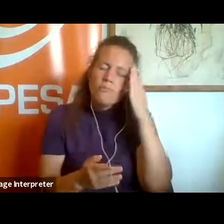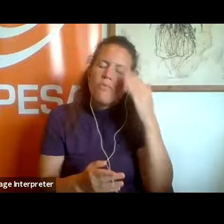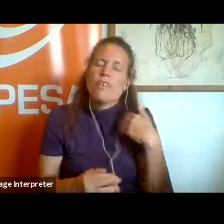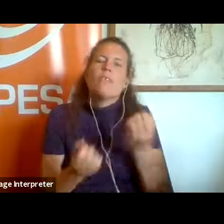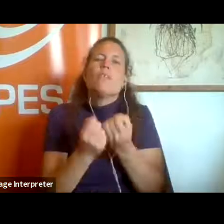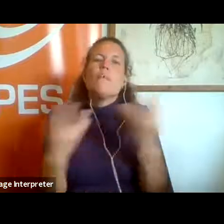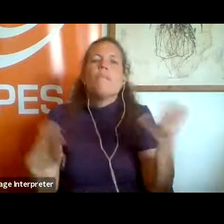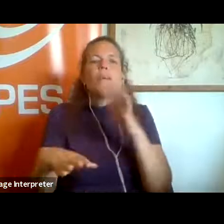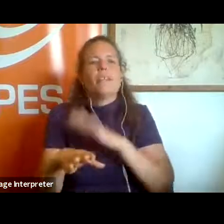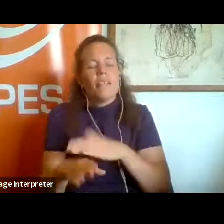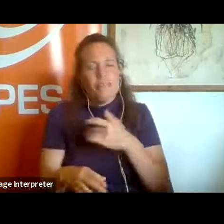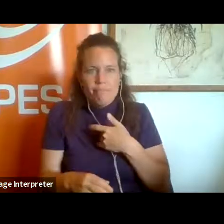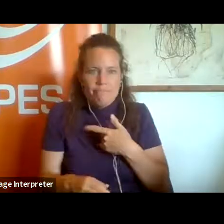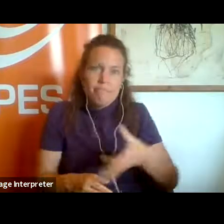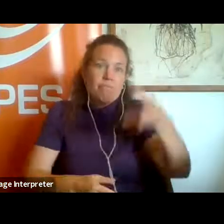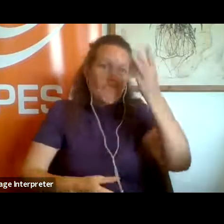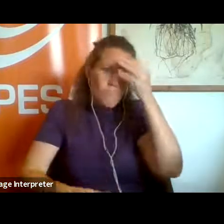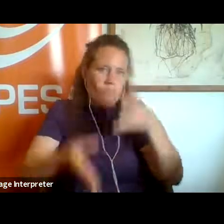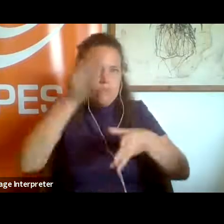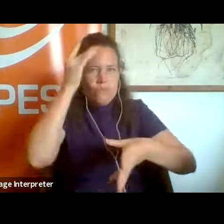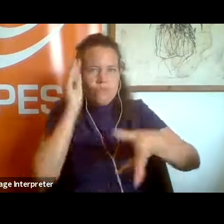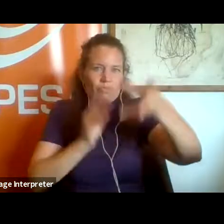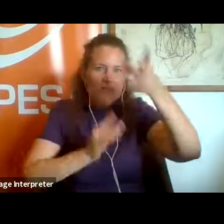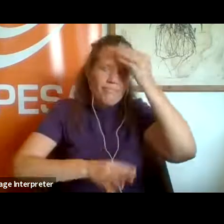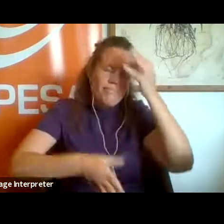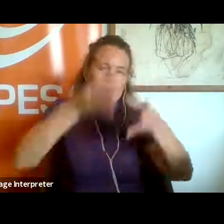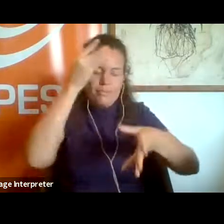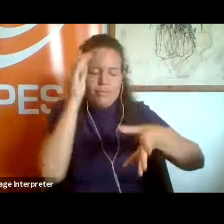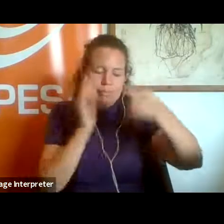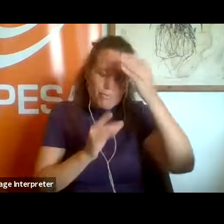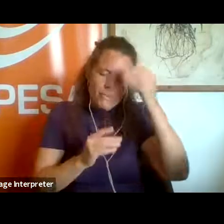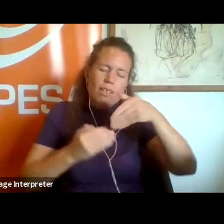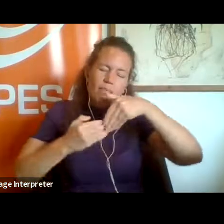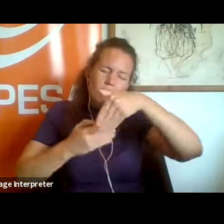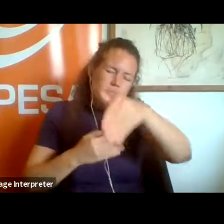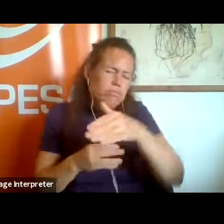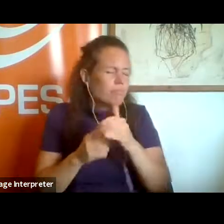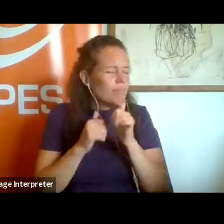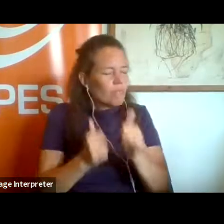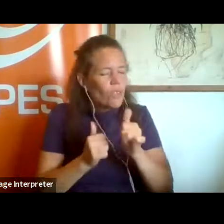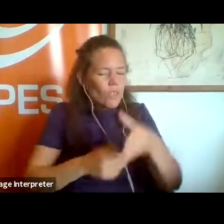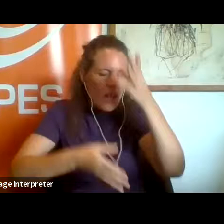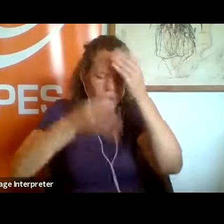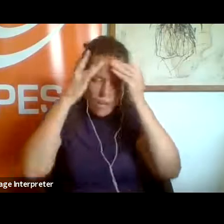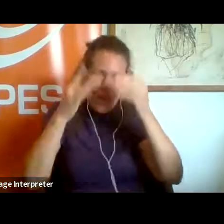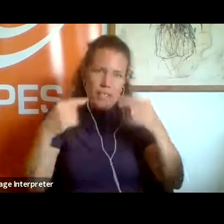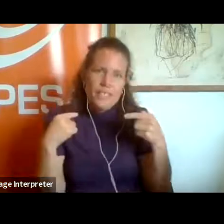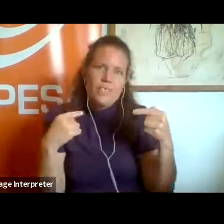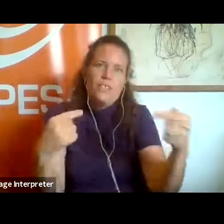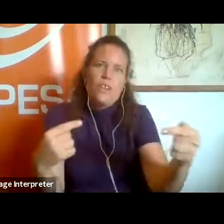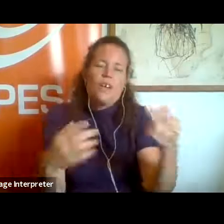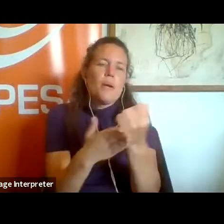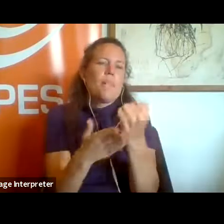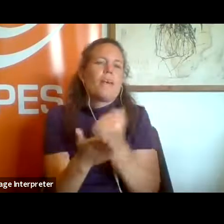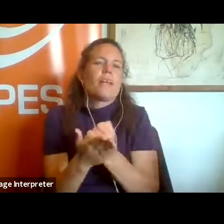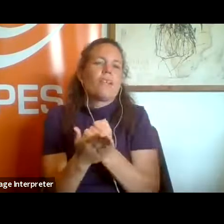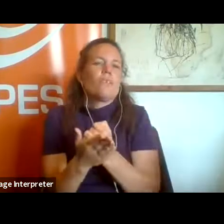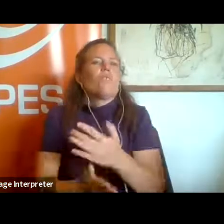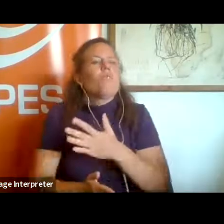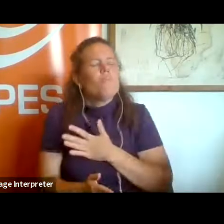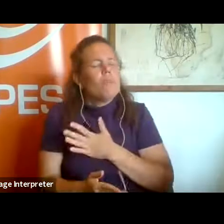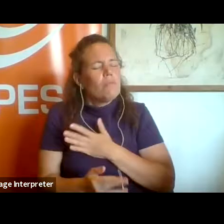still learning. This for me is an incredible learning journey, because I get to meet really inquisitive, really